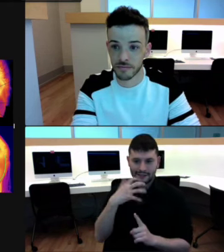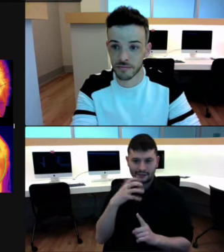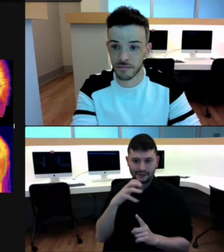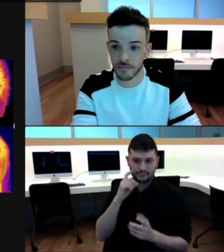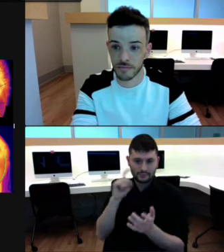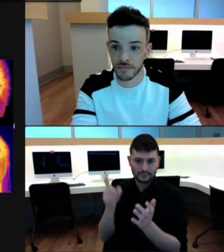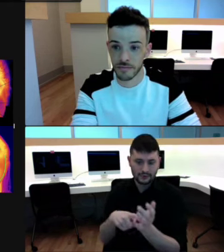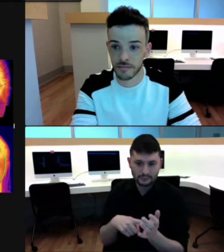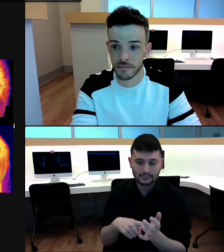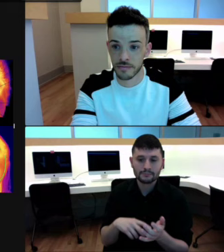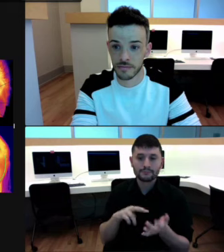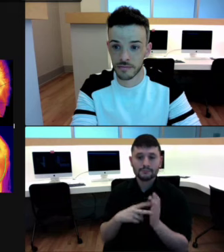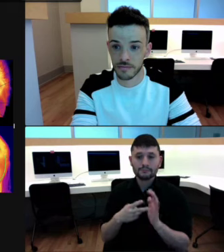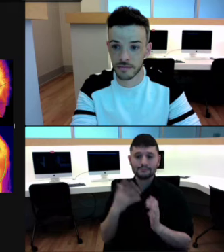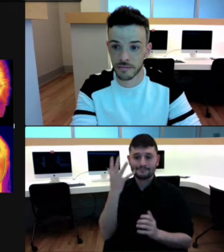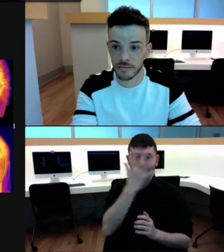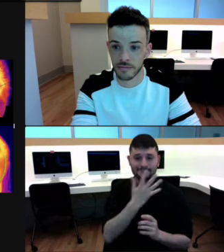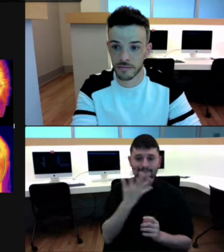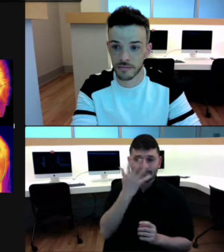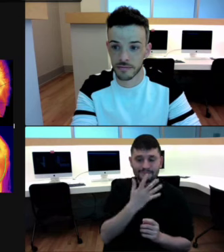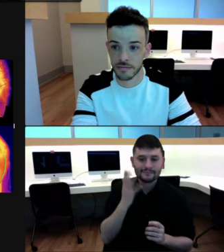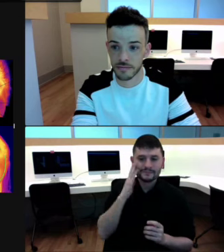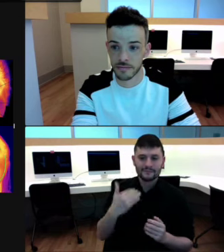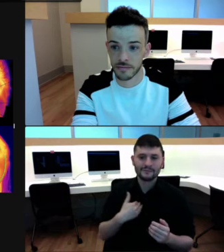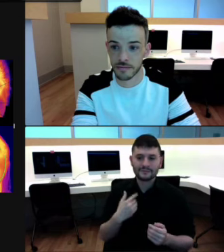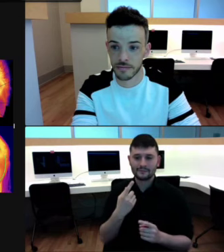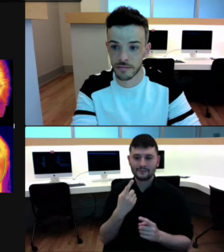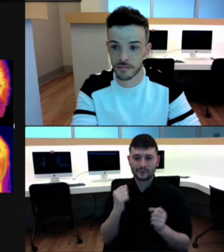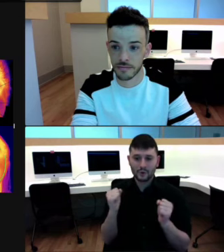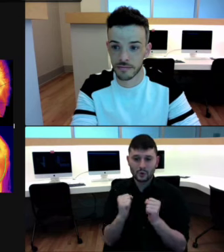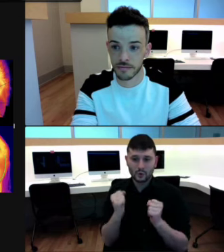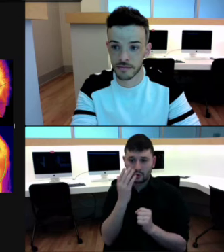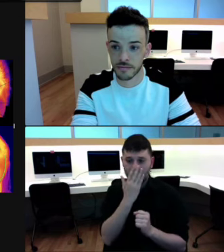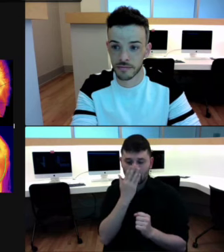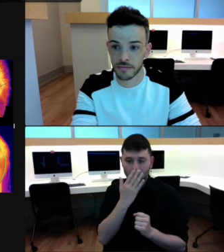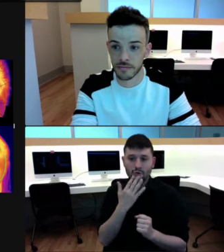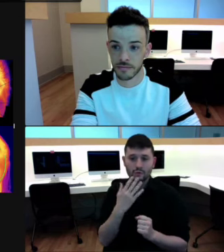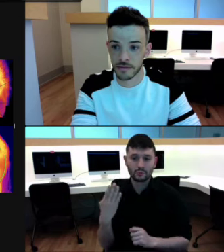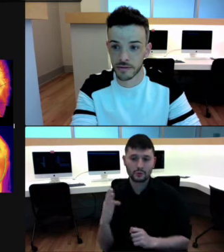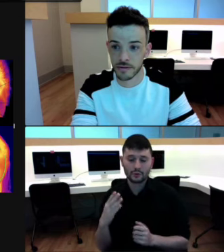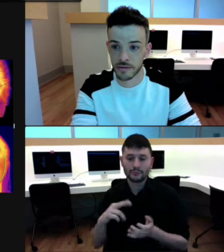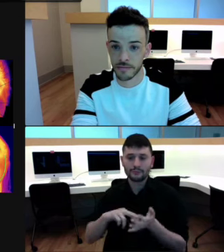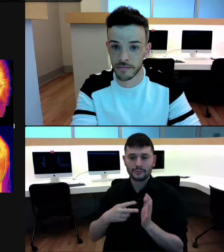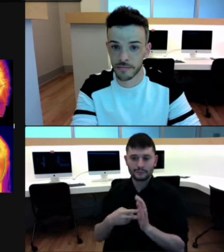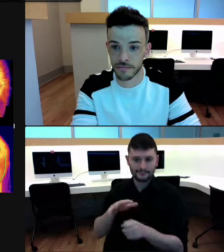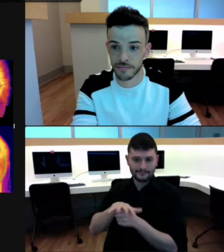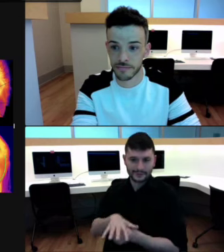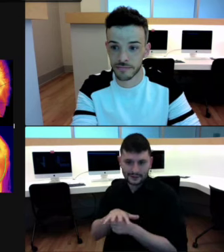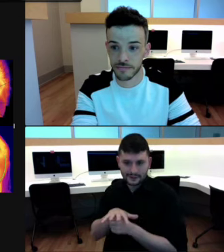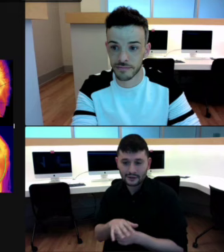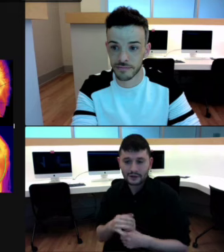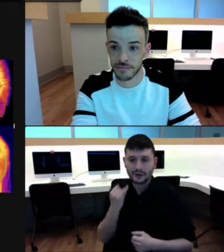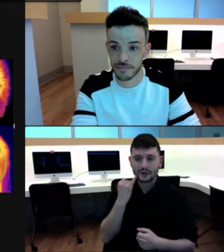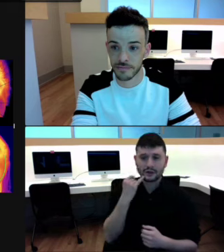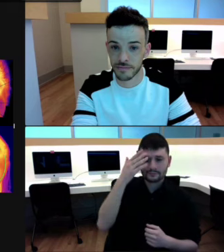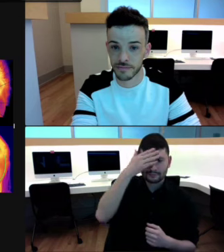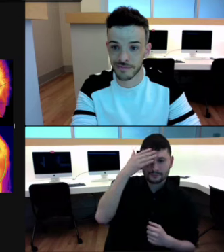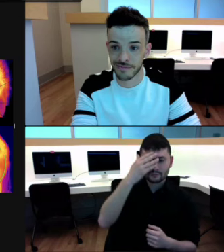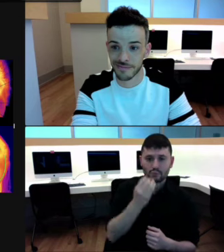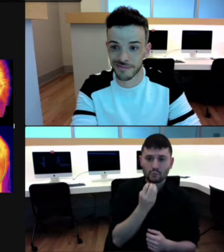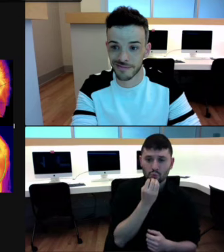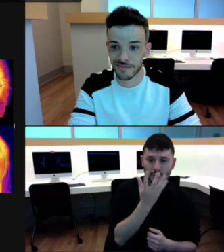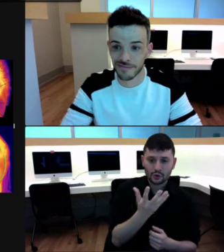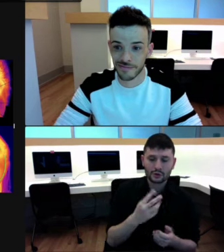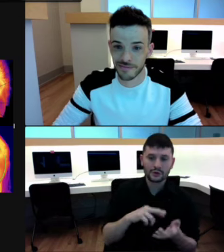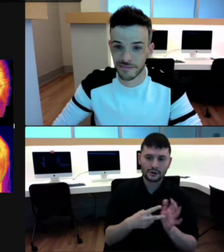has thermal IR imaging and facial soft tissue tracking. We can tell if the nose